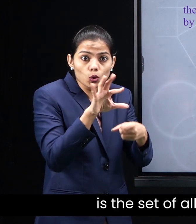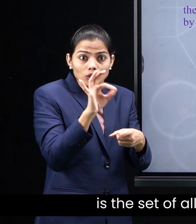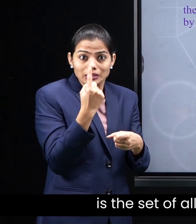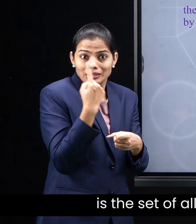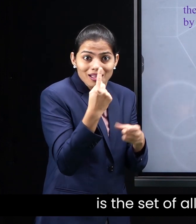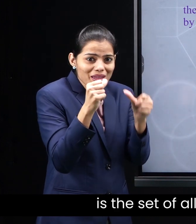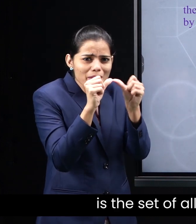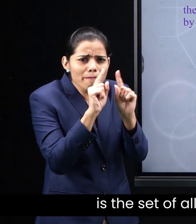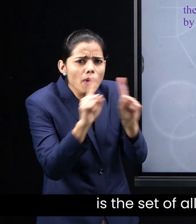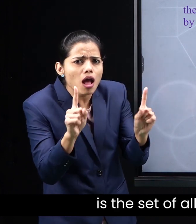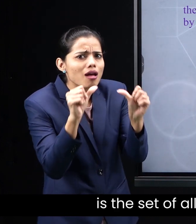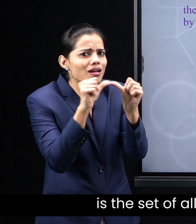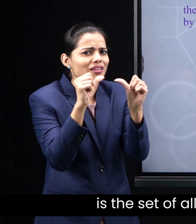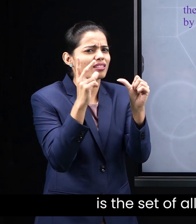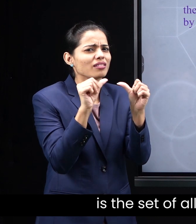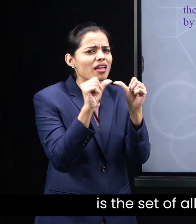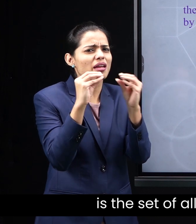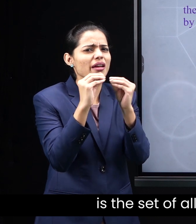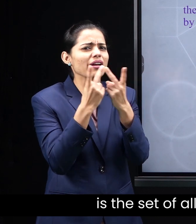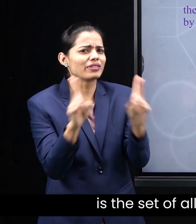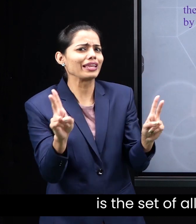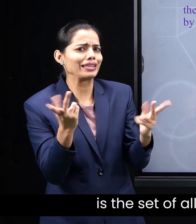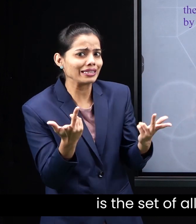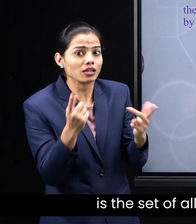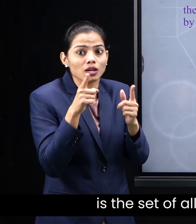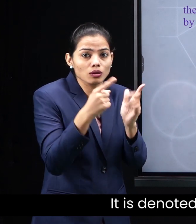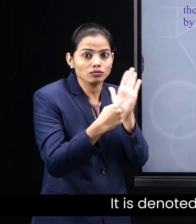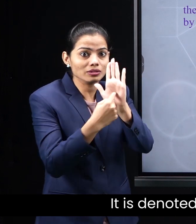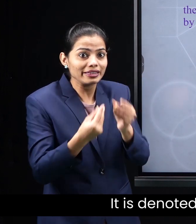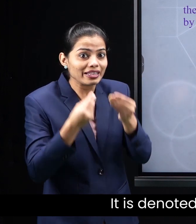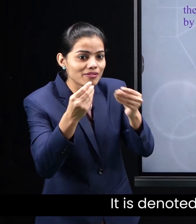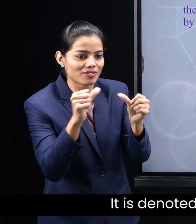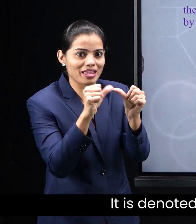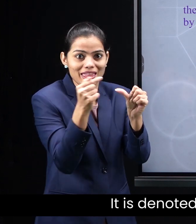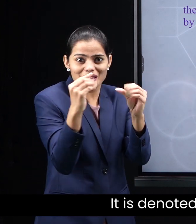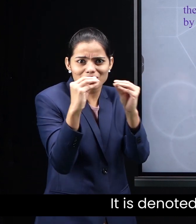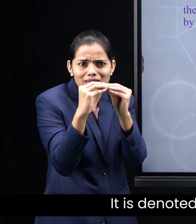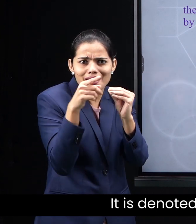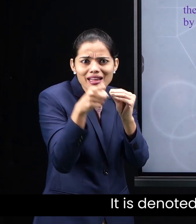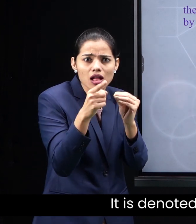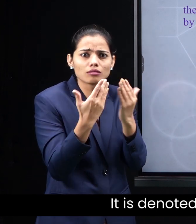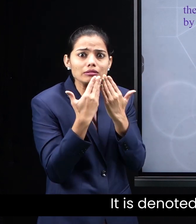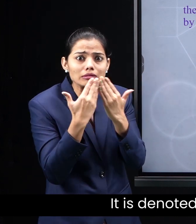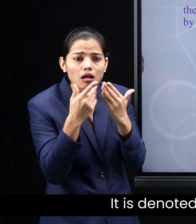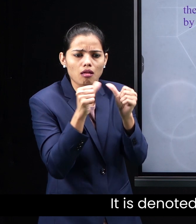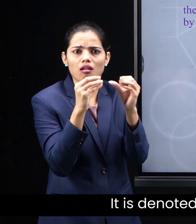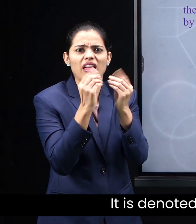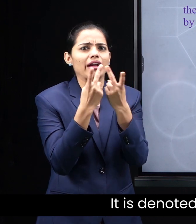elements which are in A but not in B. It is denoted by A minus B and read as